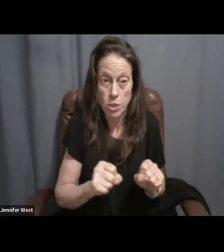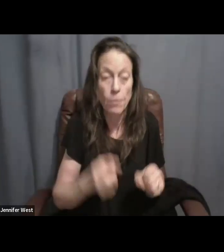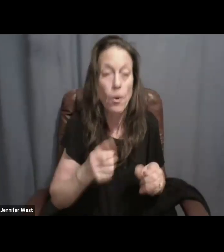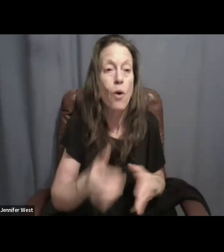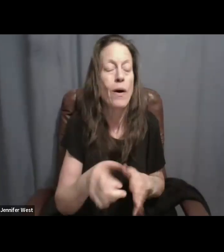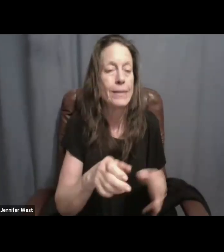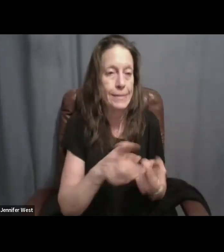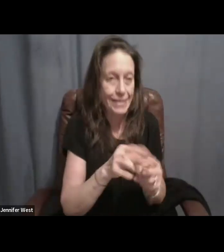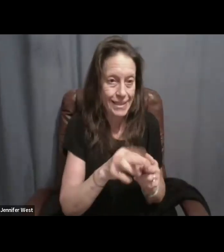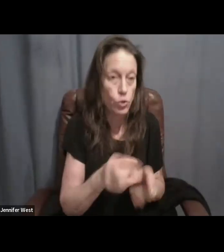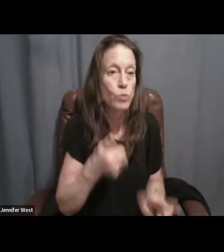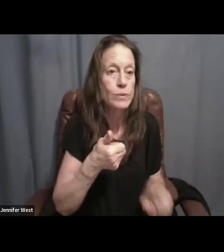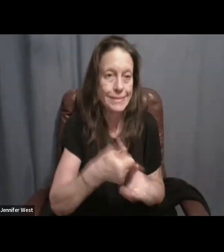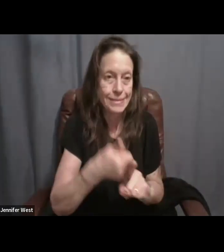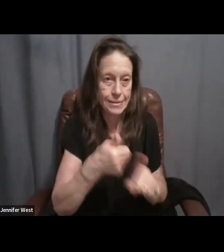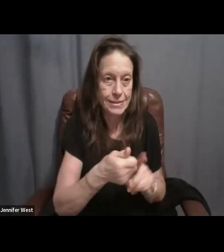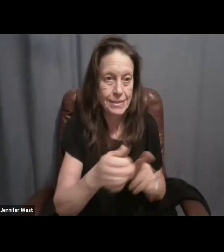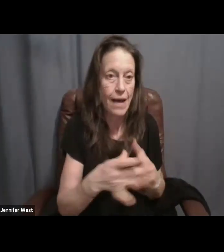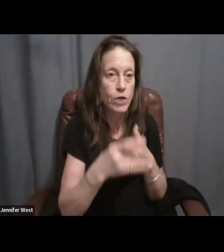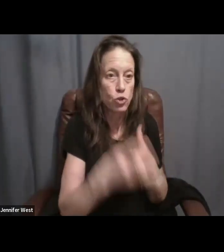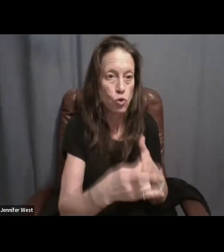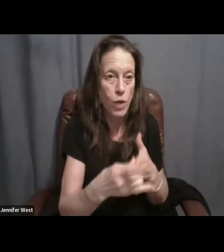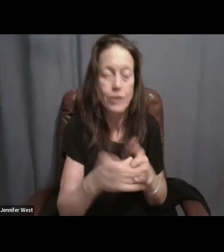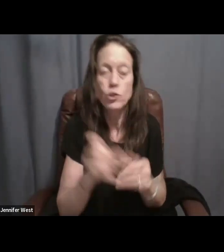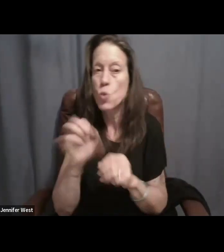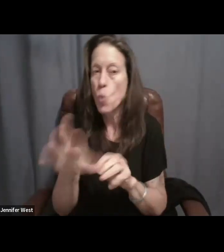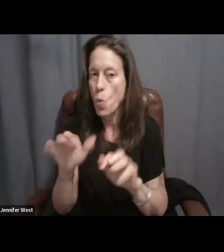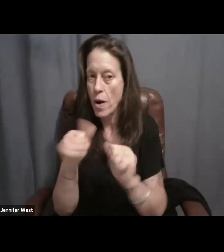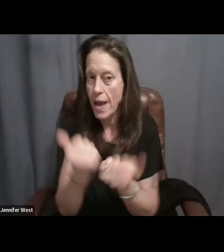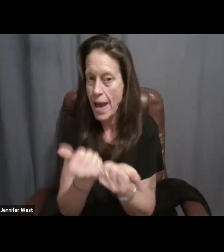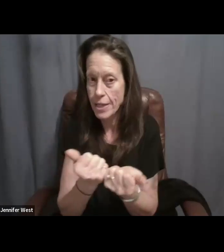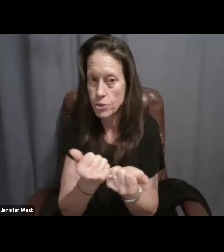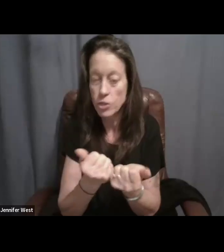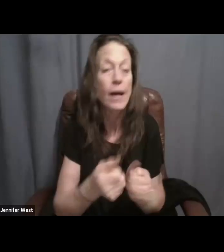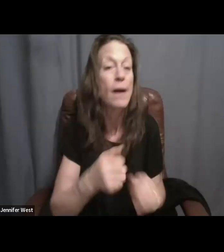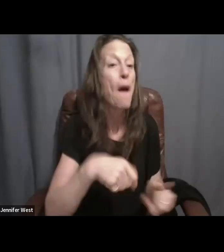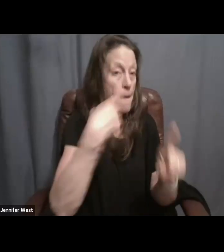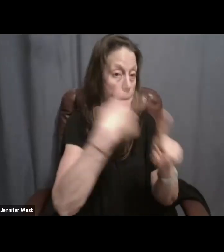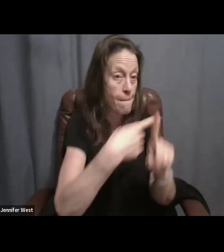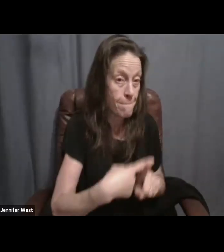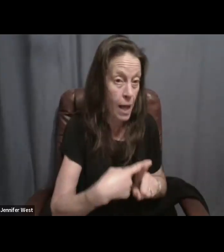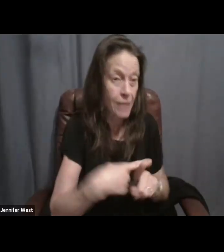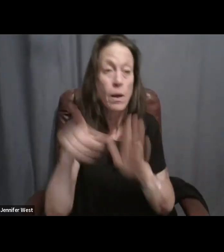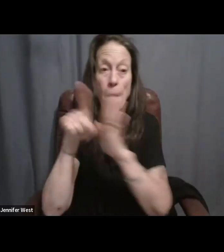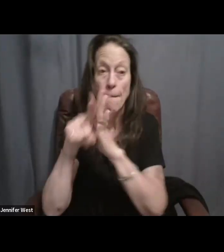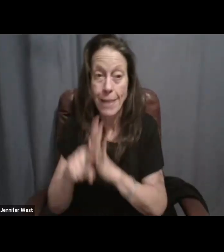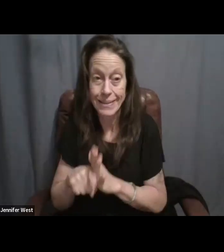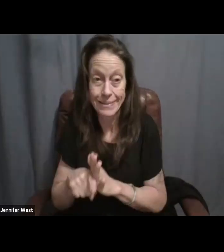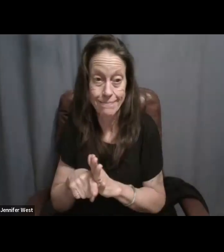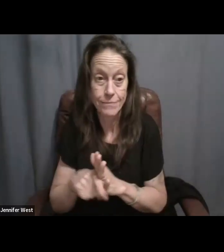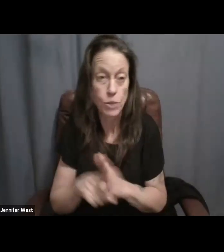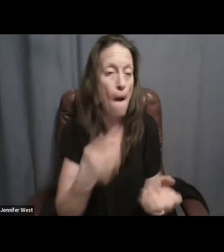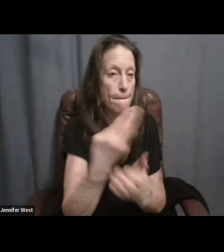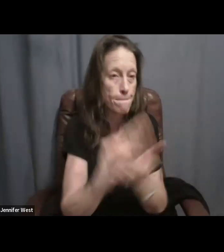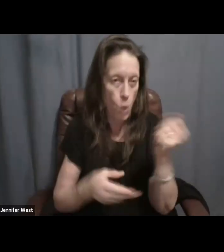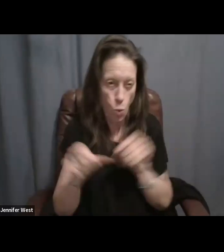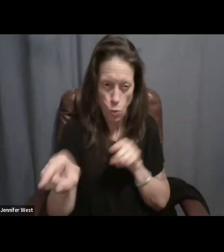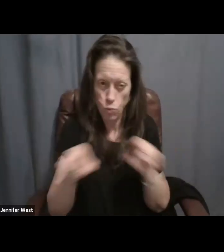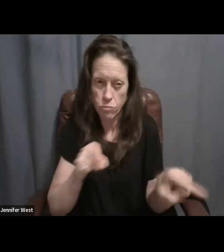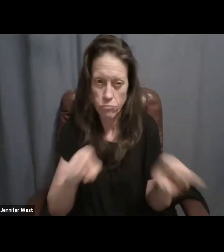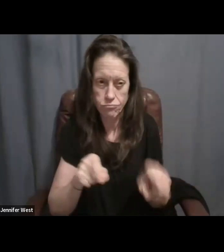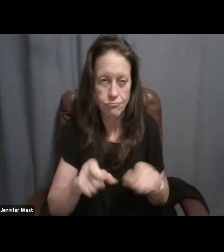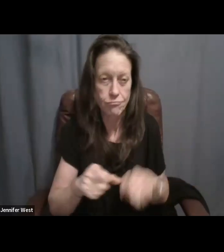going agency. Each has its benefits, each has its um,